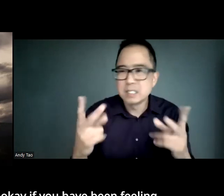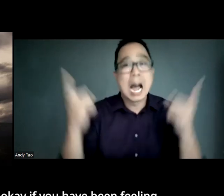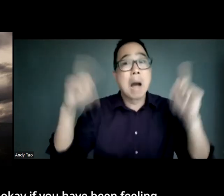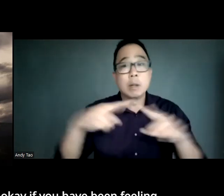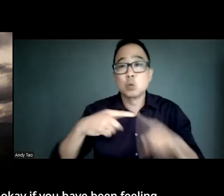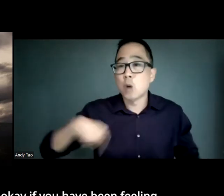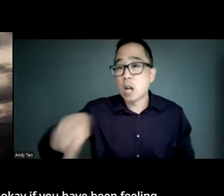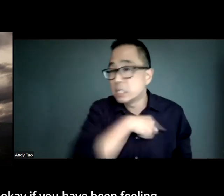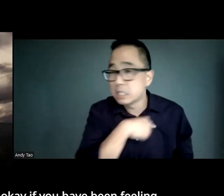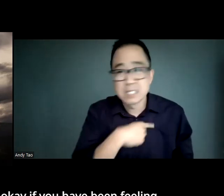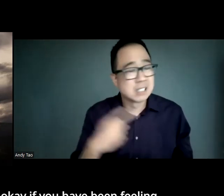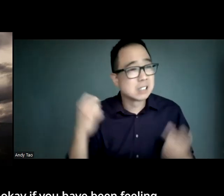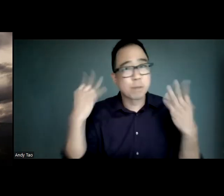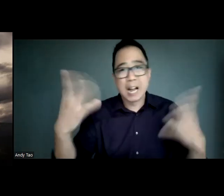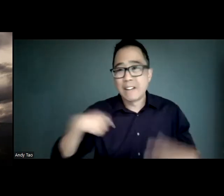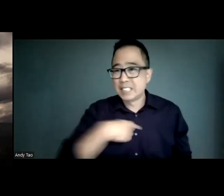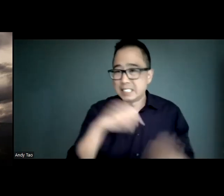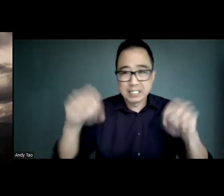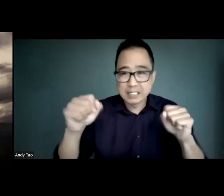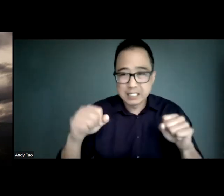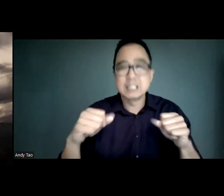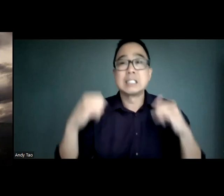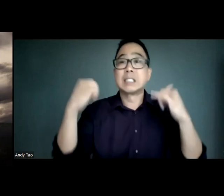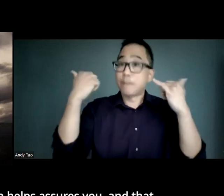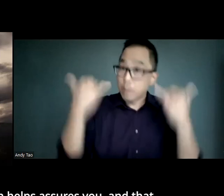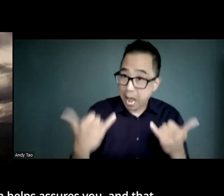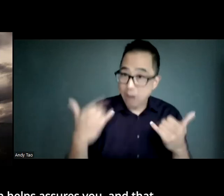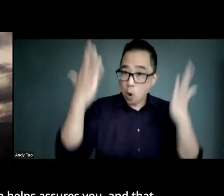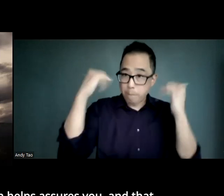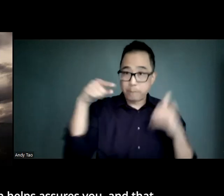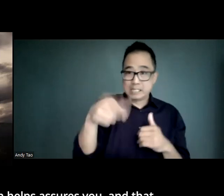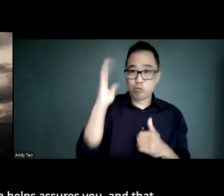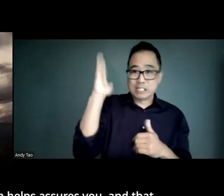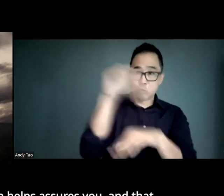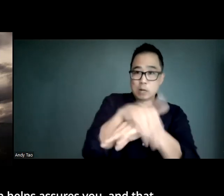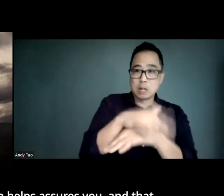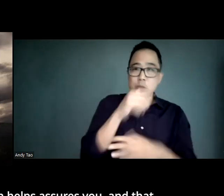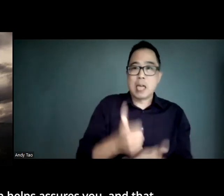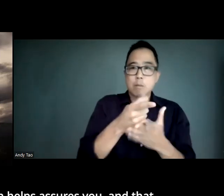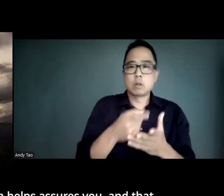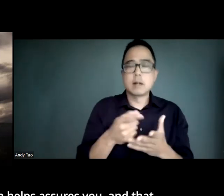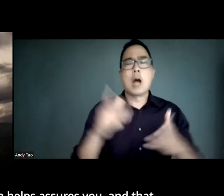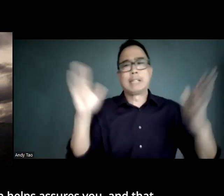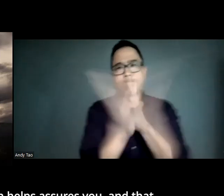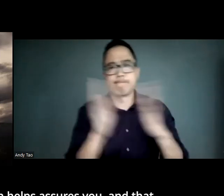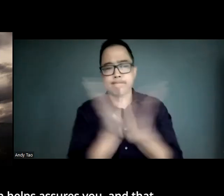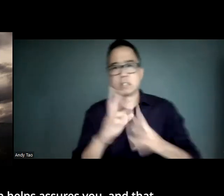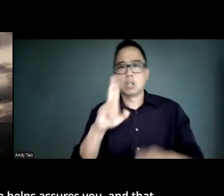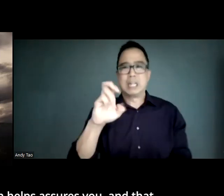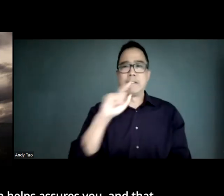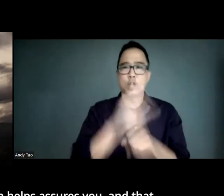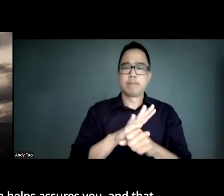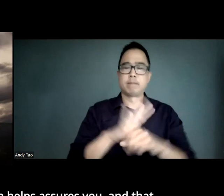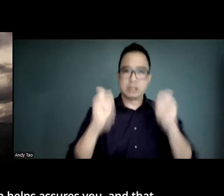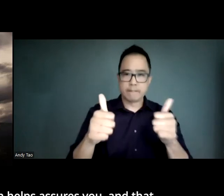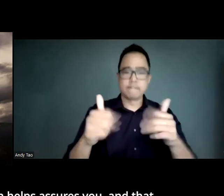It's okay if you've started to feel fatigued from all of this. You are not alone, but I hope this presentation today will